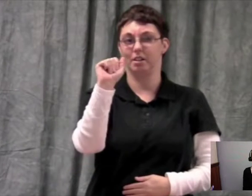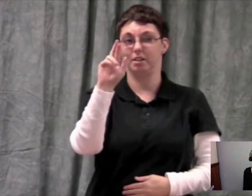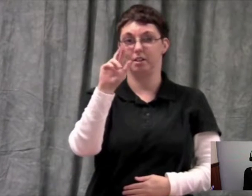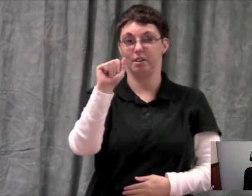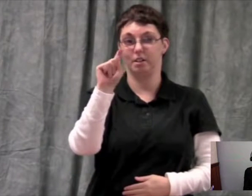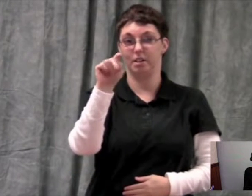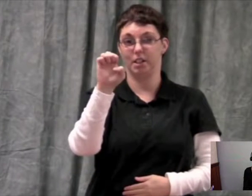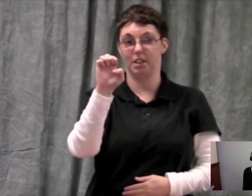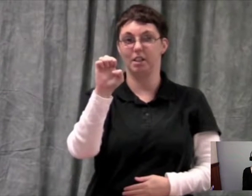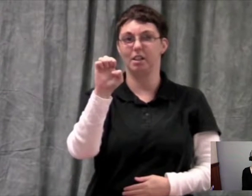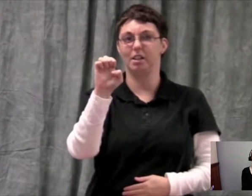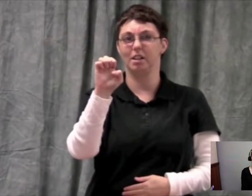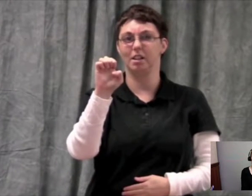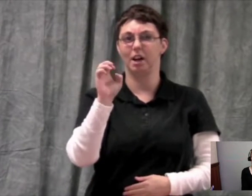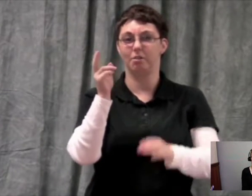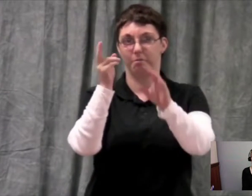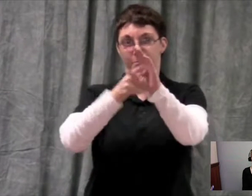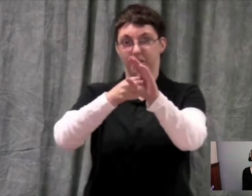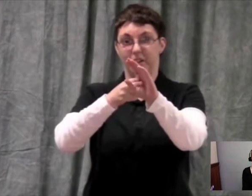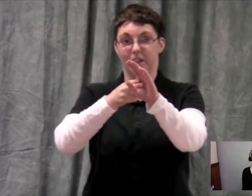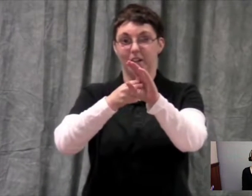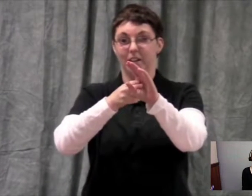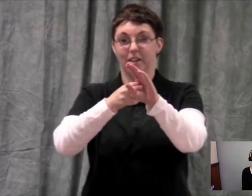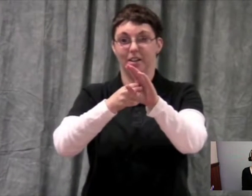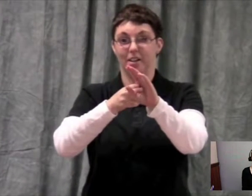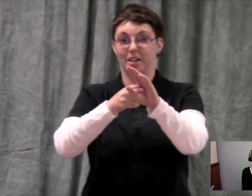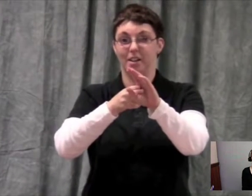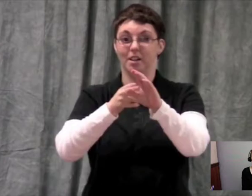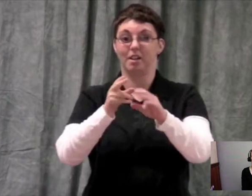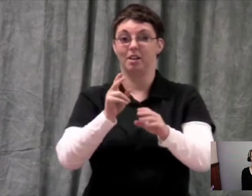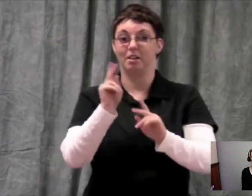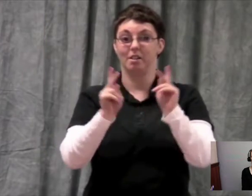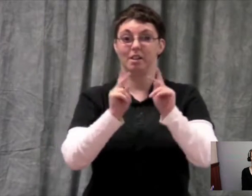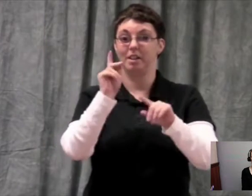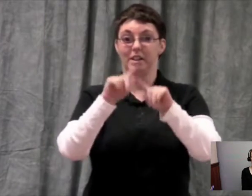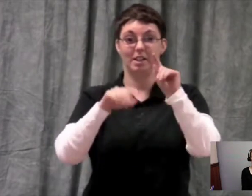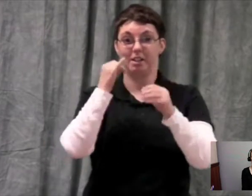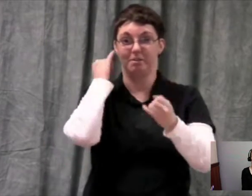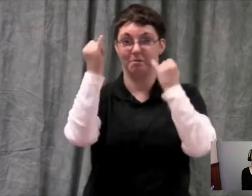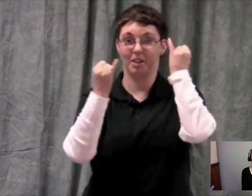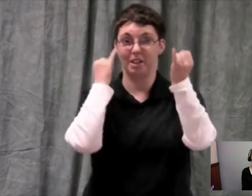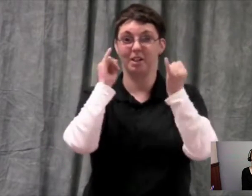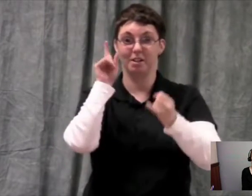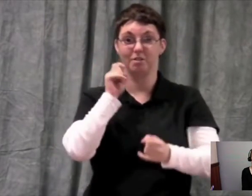and it is karate. I recently joined, and a lot of people can't imagine that deafblind can